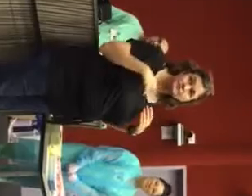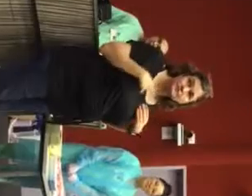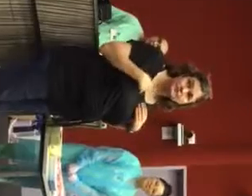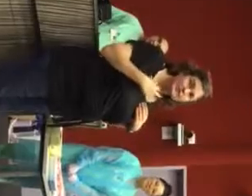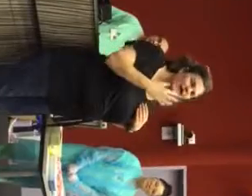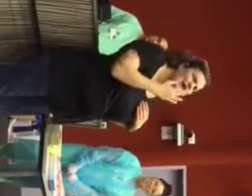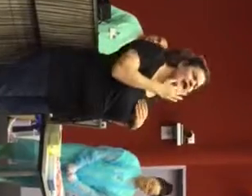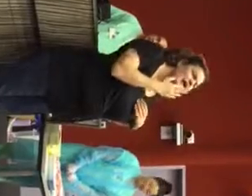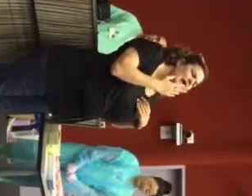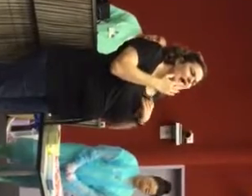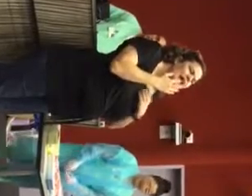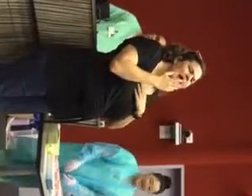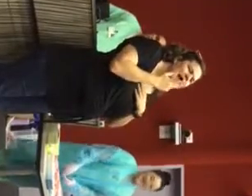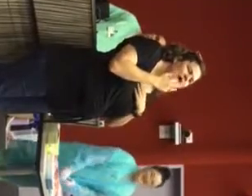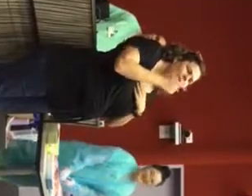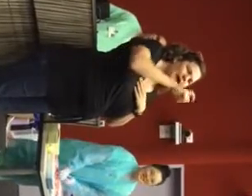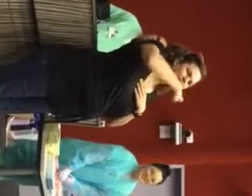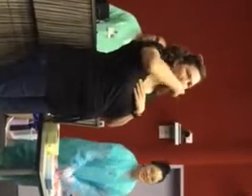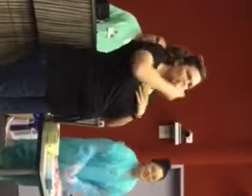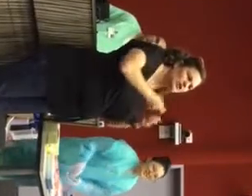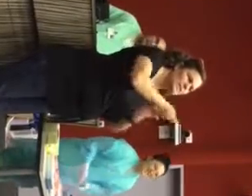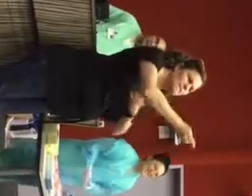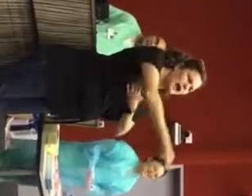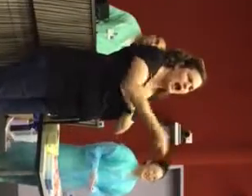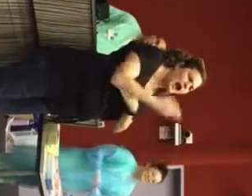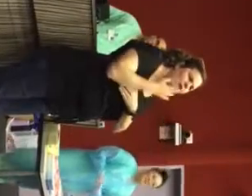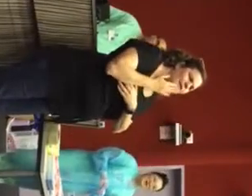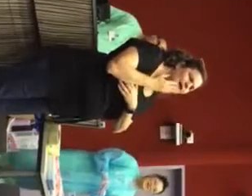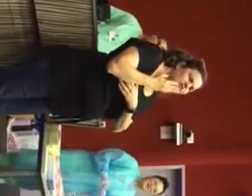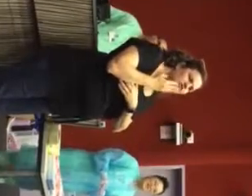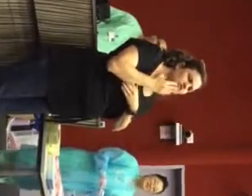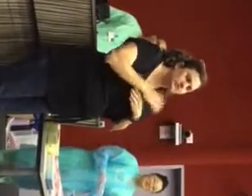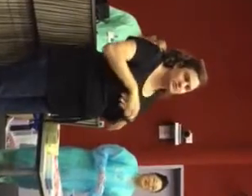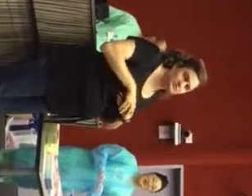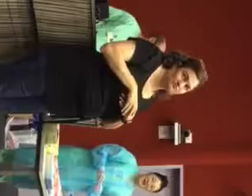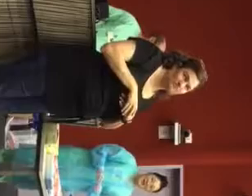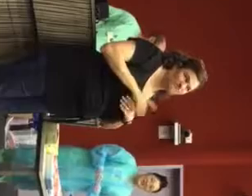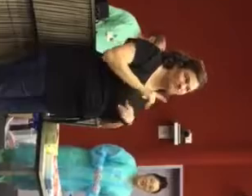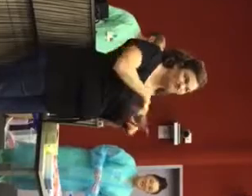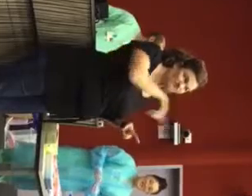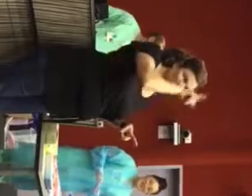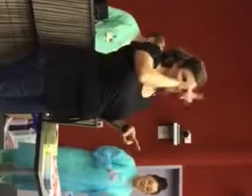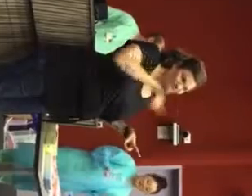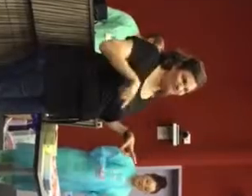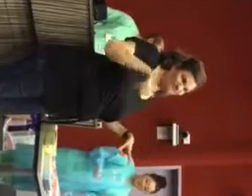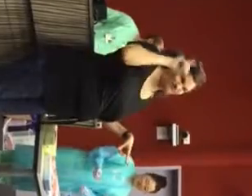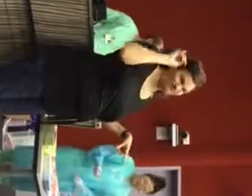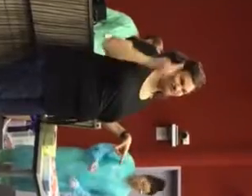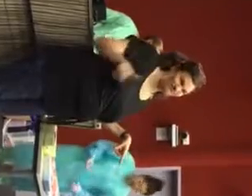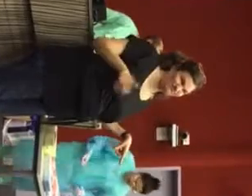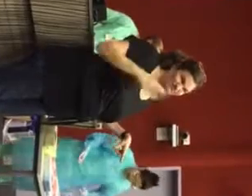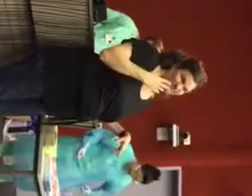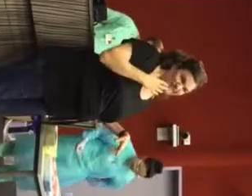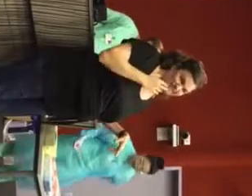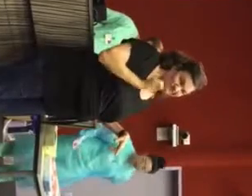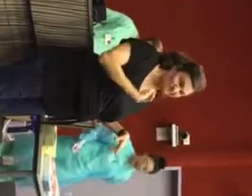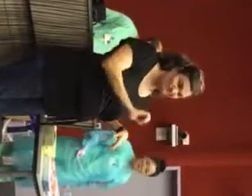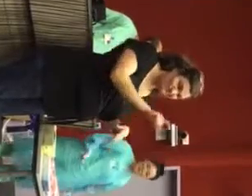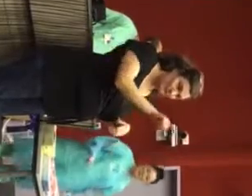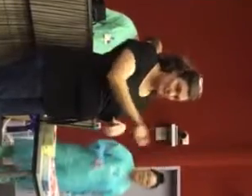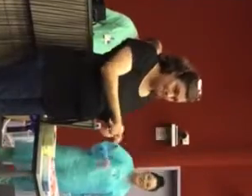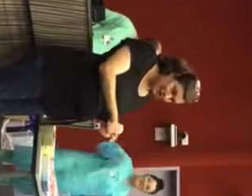how much does it cost to get a denture? Denture, it's the price is quite variety. If your patient